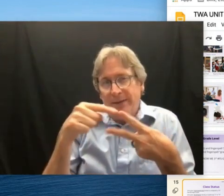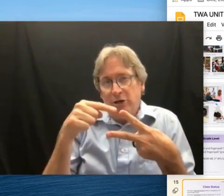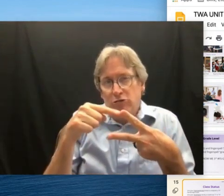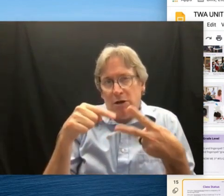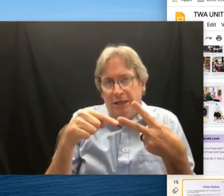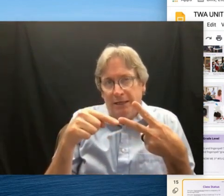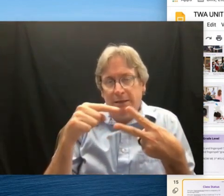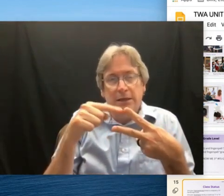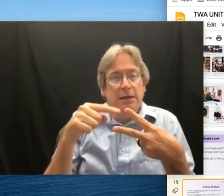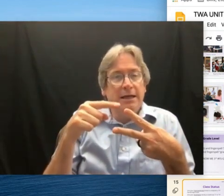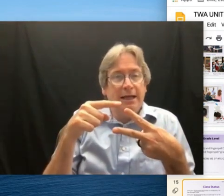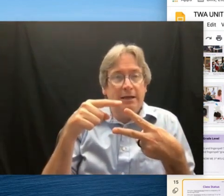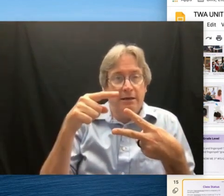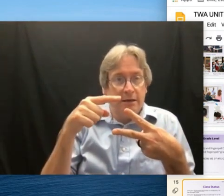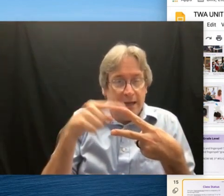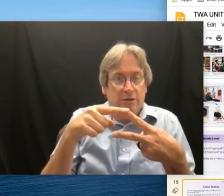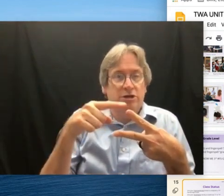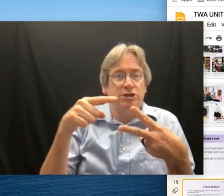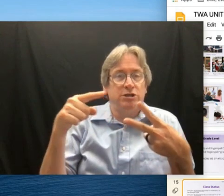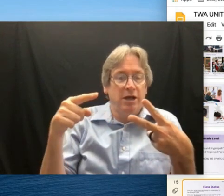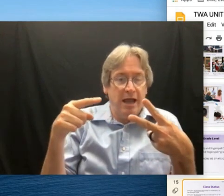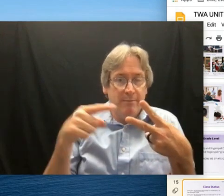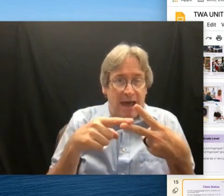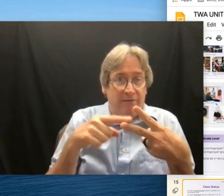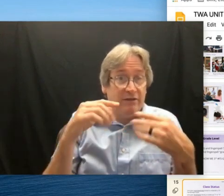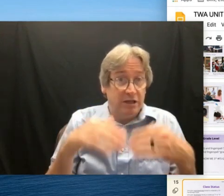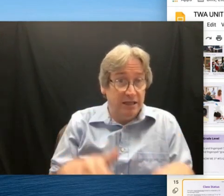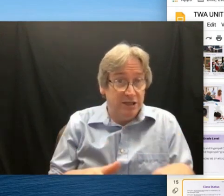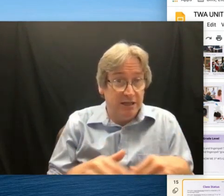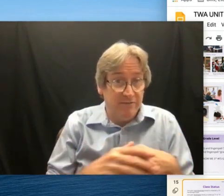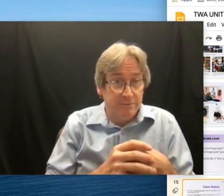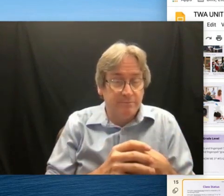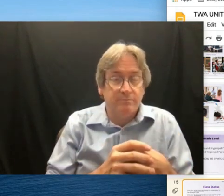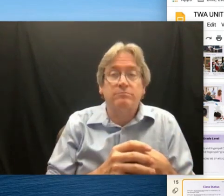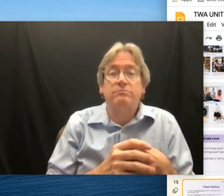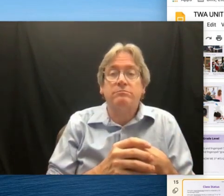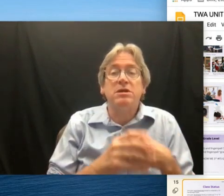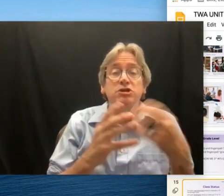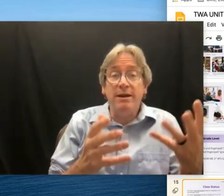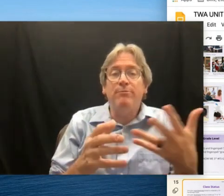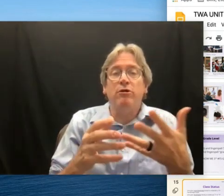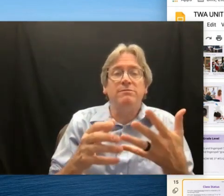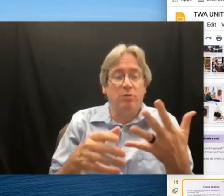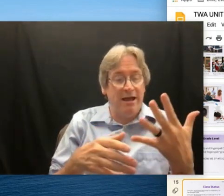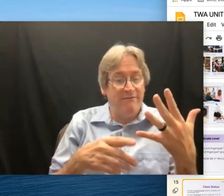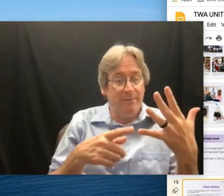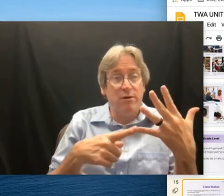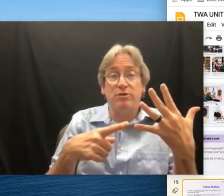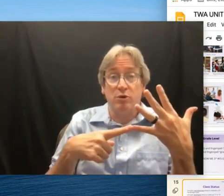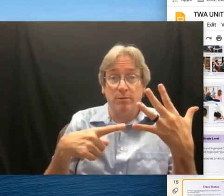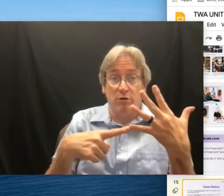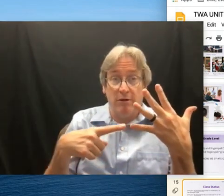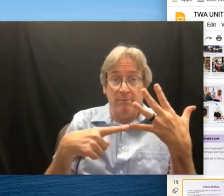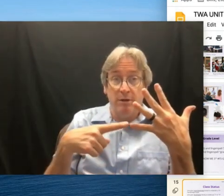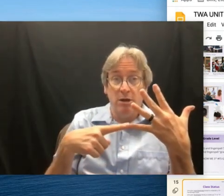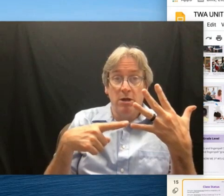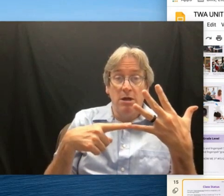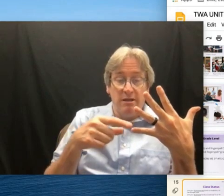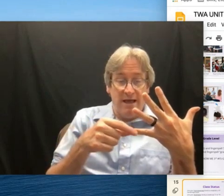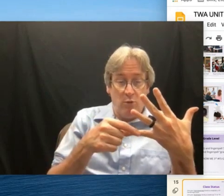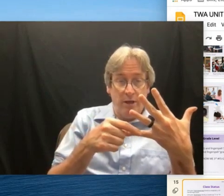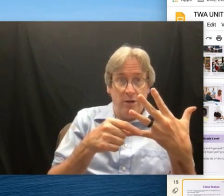really not being grounded in English and math at the collegiate level. So many programs will have a preparatory